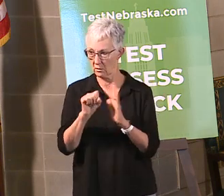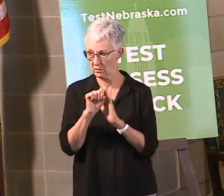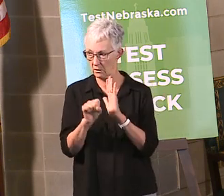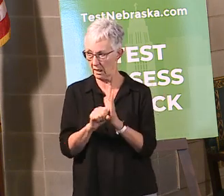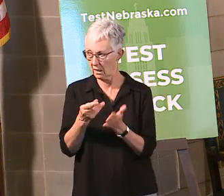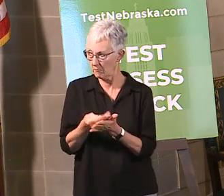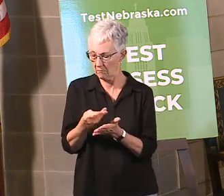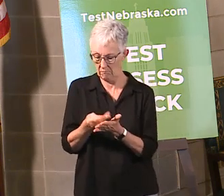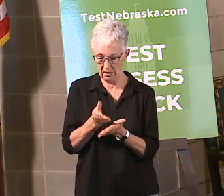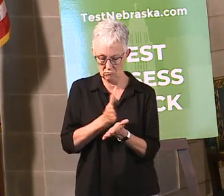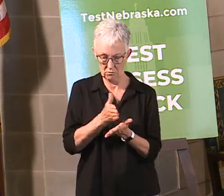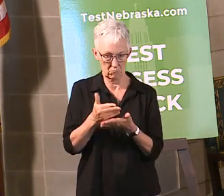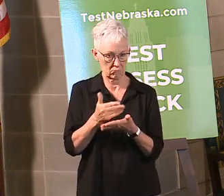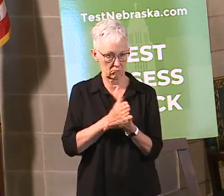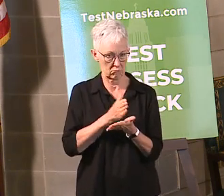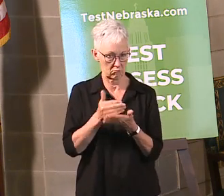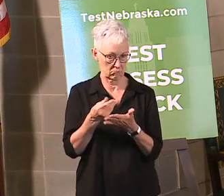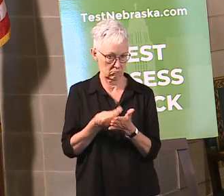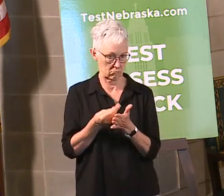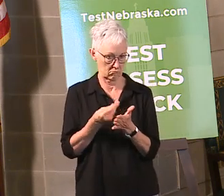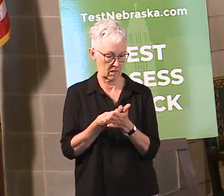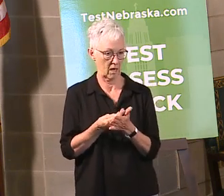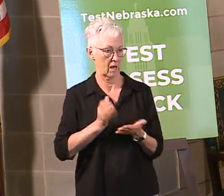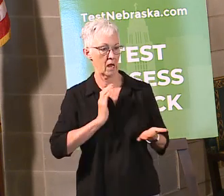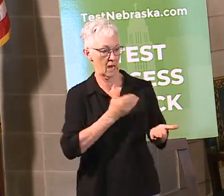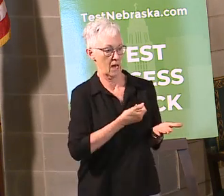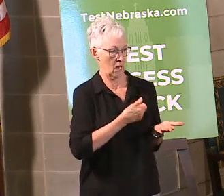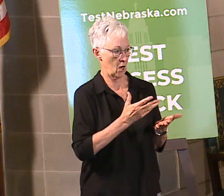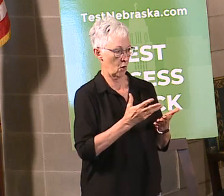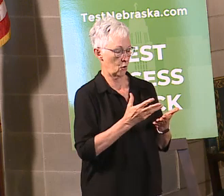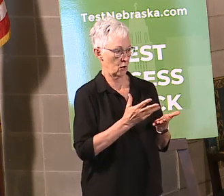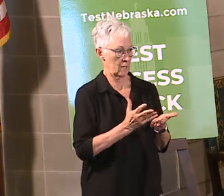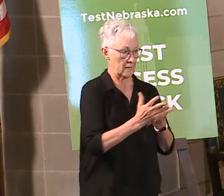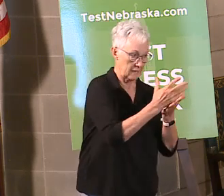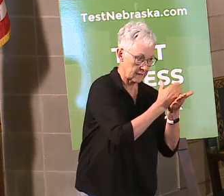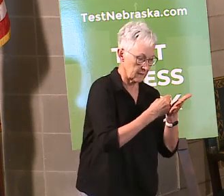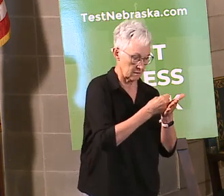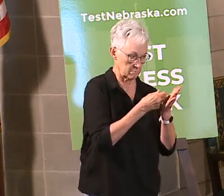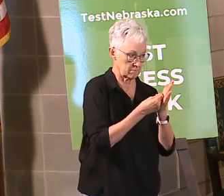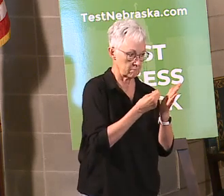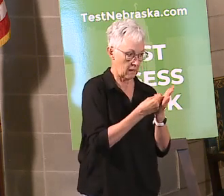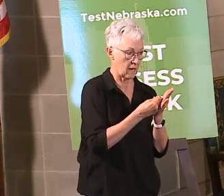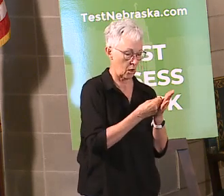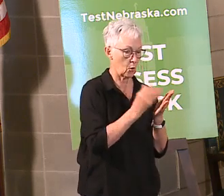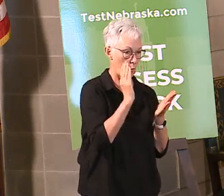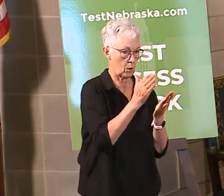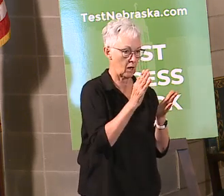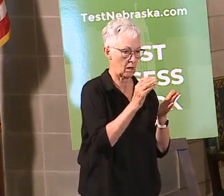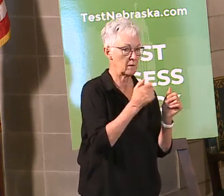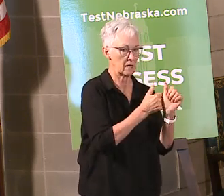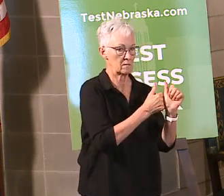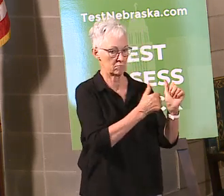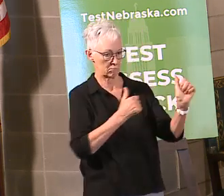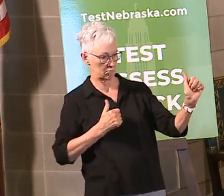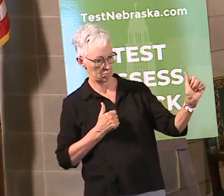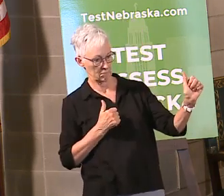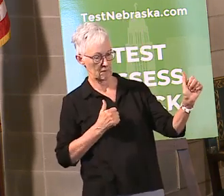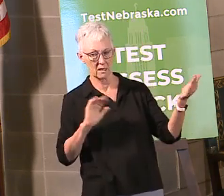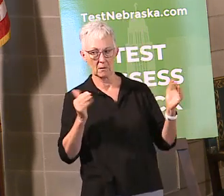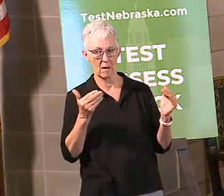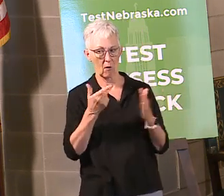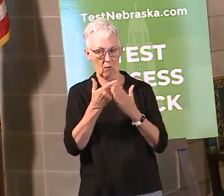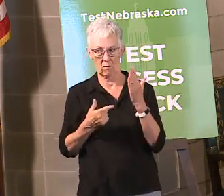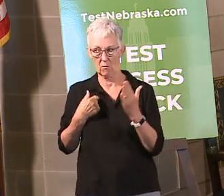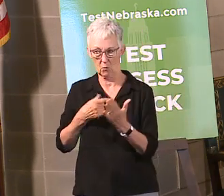budget with regard to our revenues. We know that it's going to be impacting what we had previously forecasted. At this